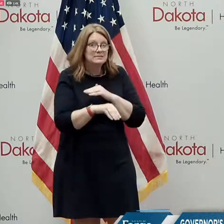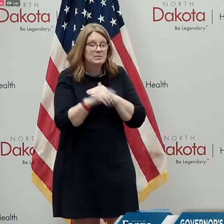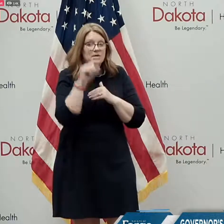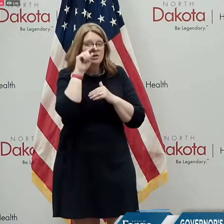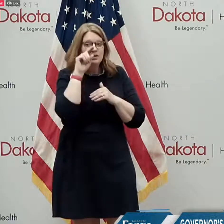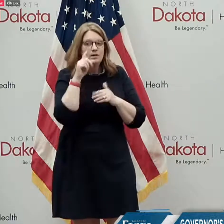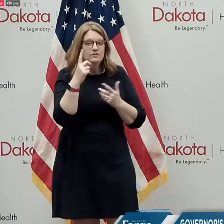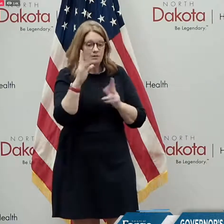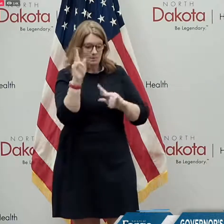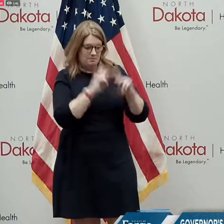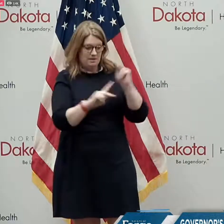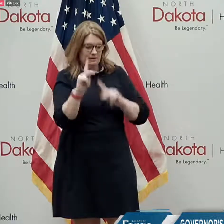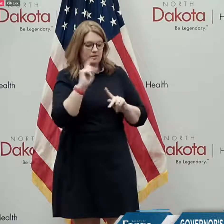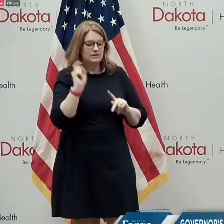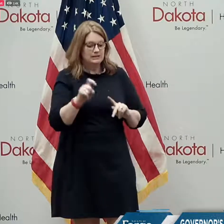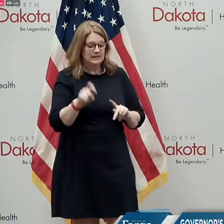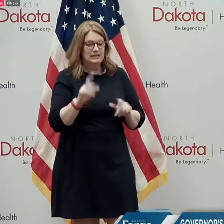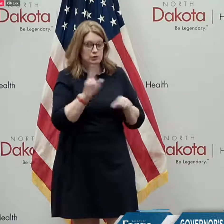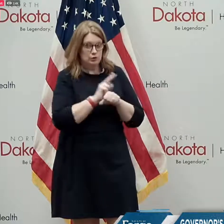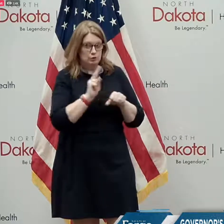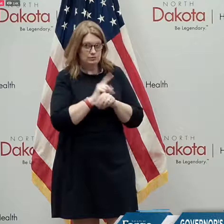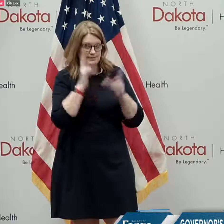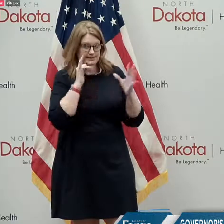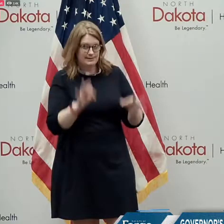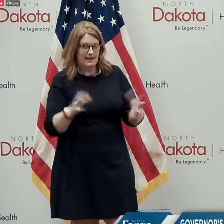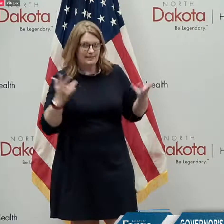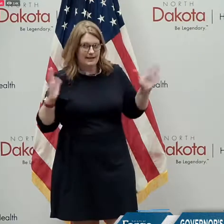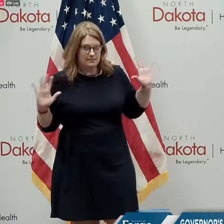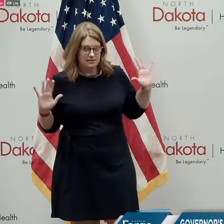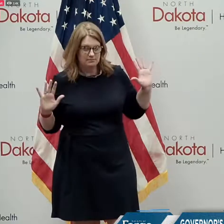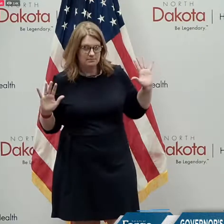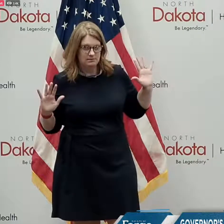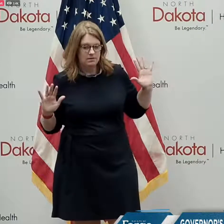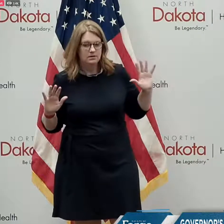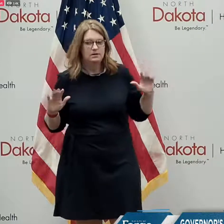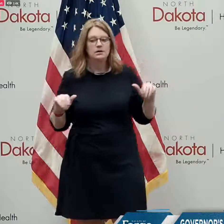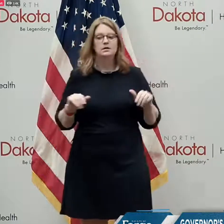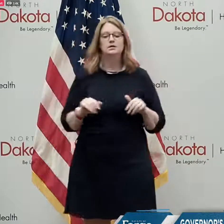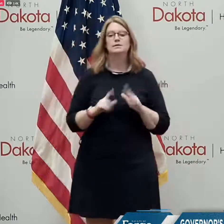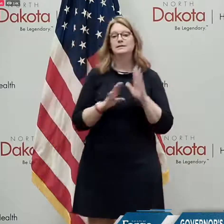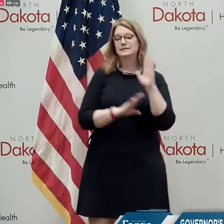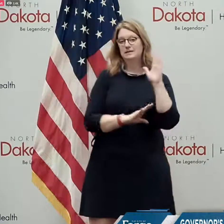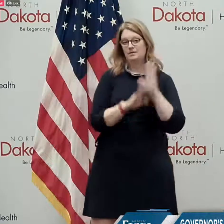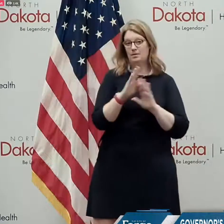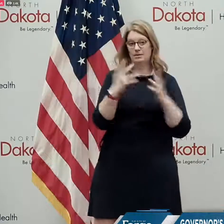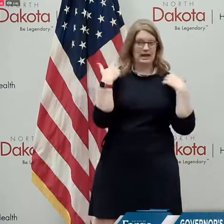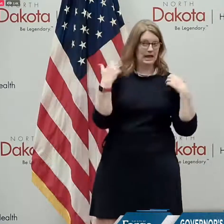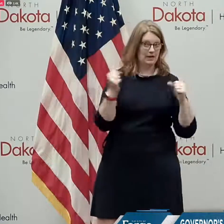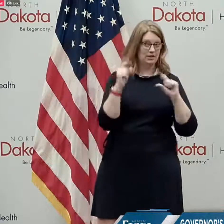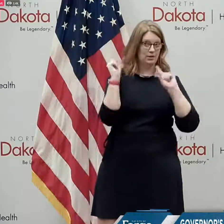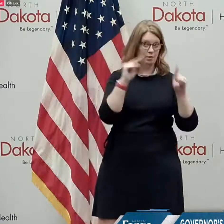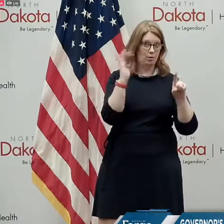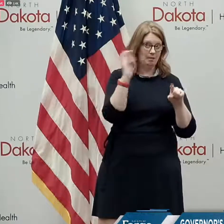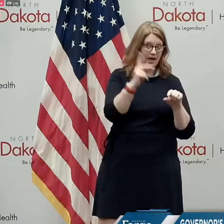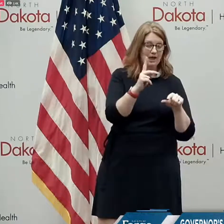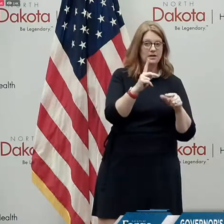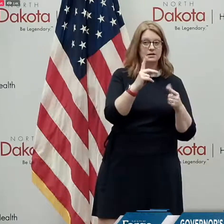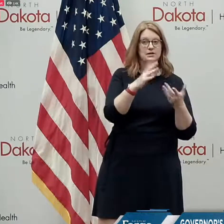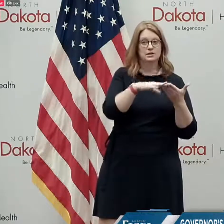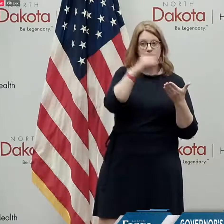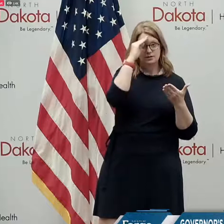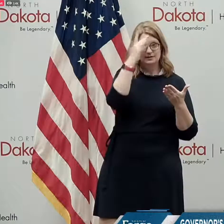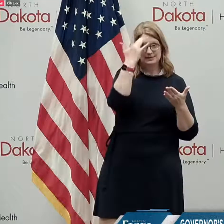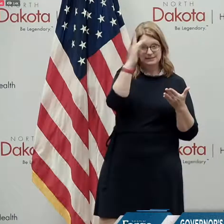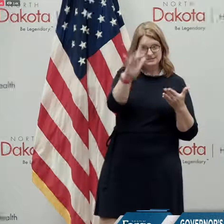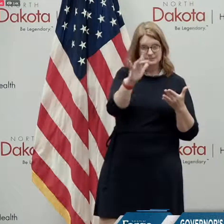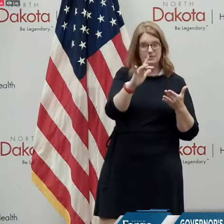health decisions. The responsibilities of this team include develop Healthy Return to Learning Smart School